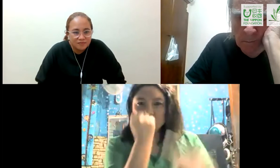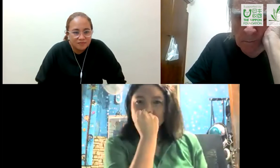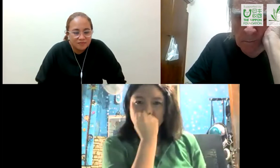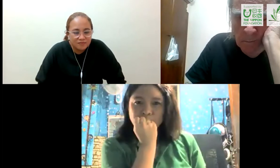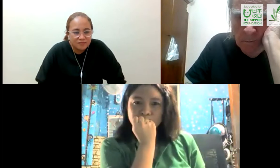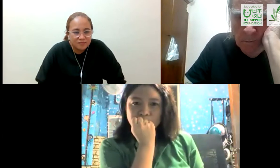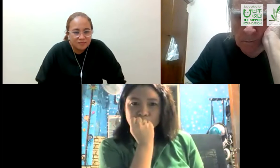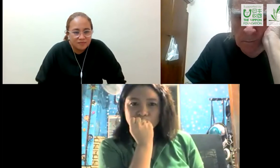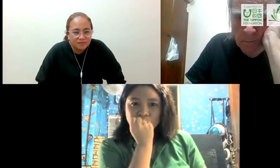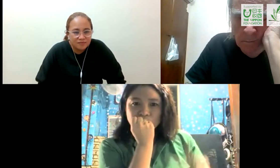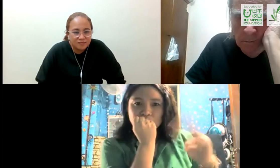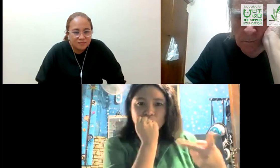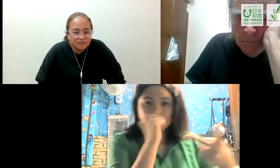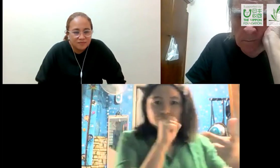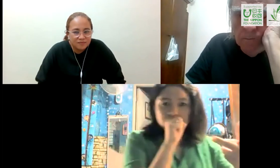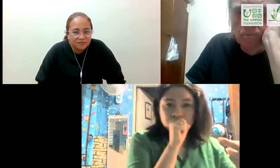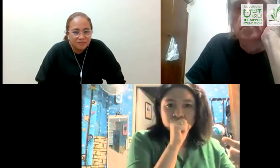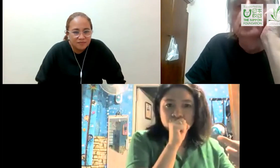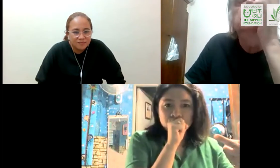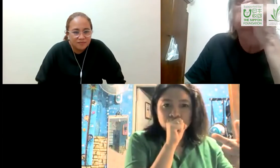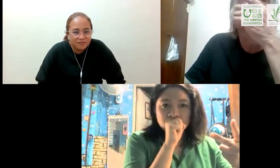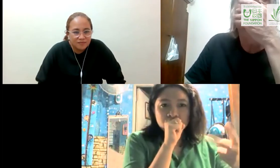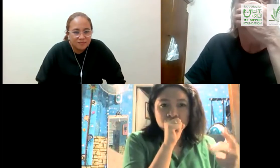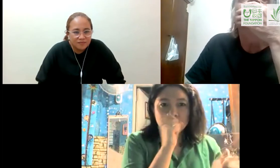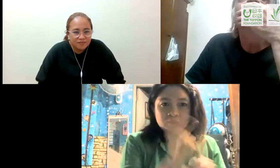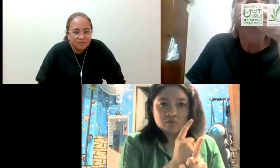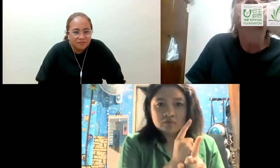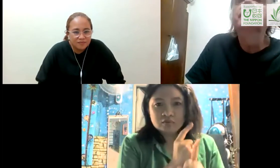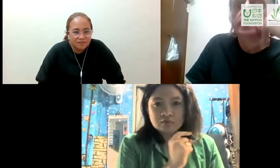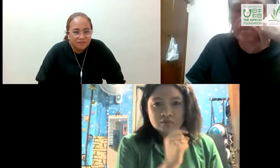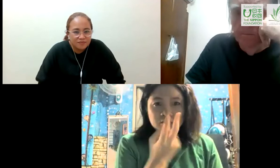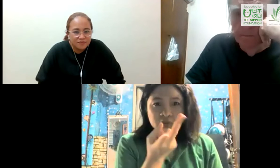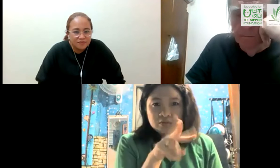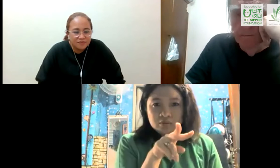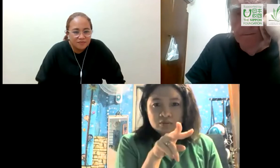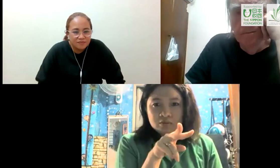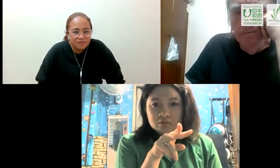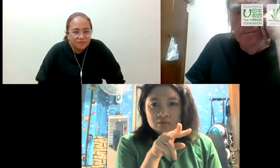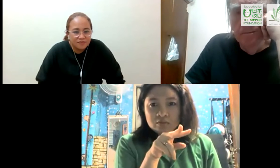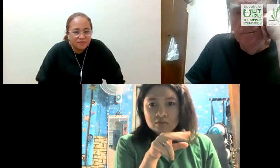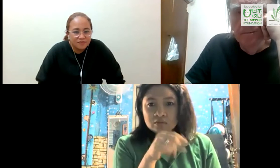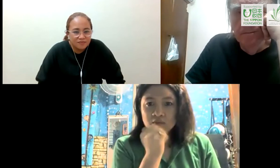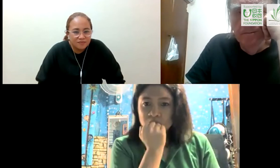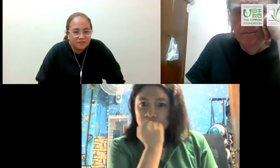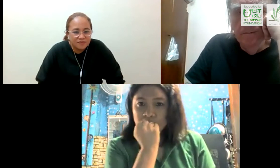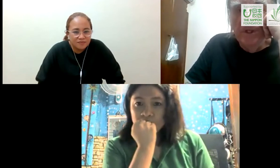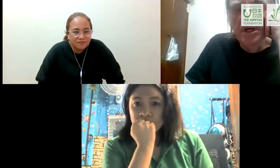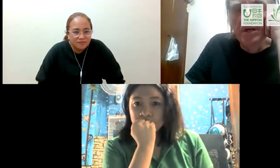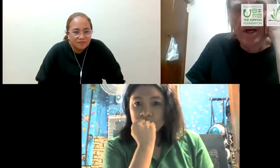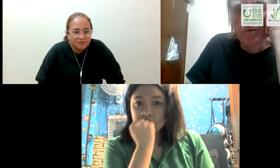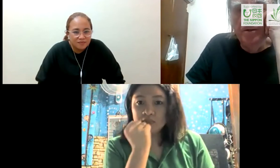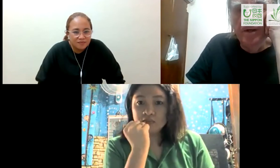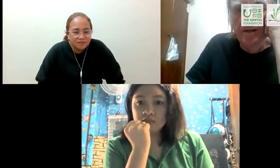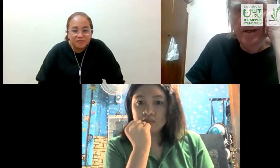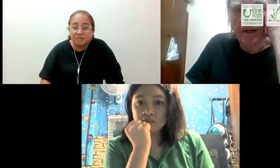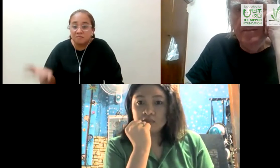isn't it backwards? Because wrong is inward and star apple is left. Did